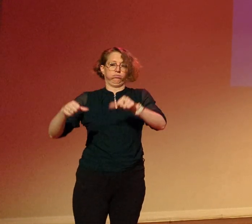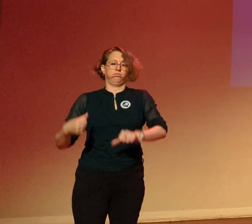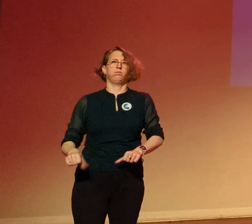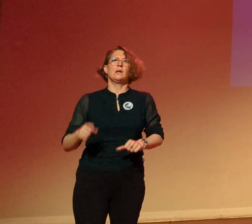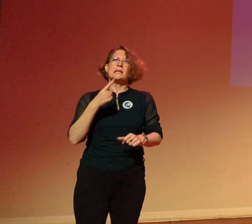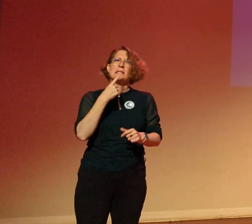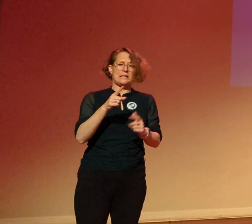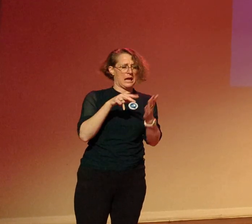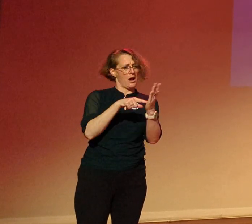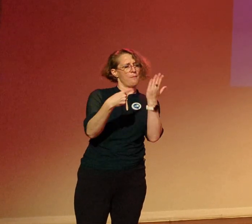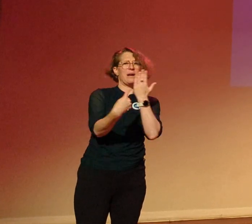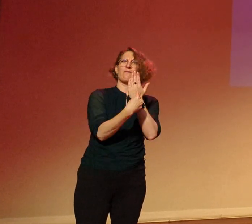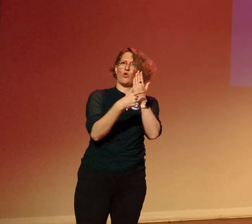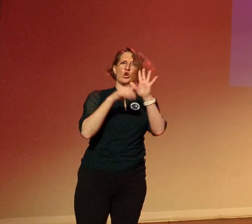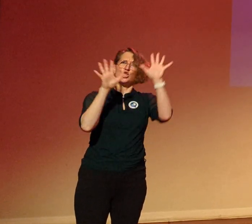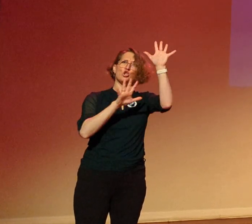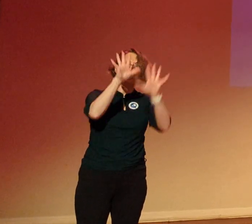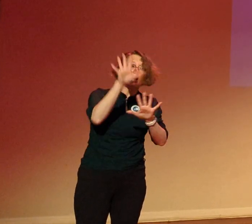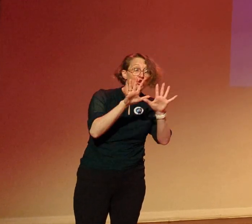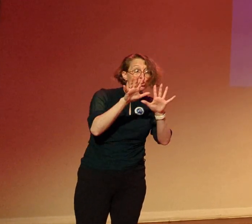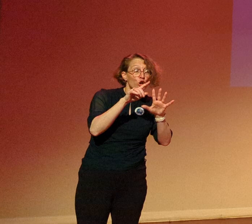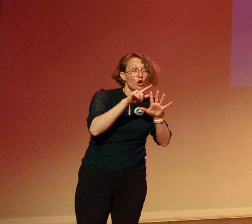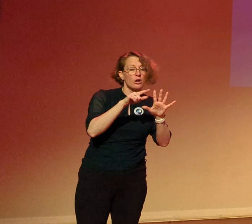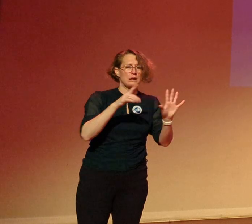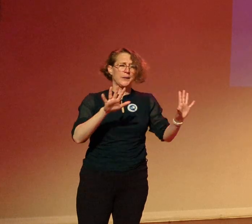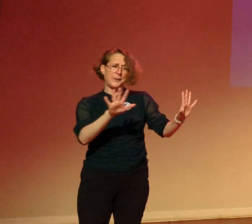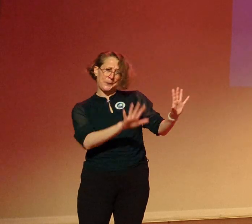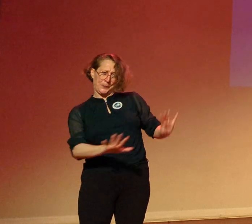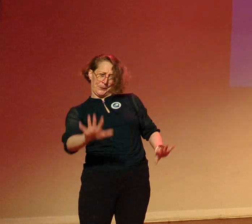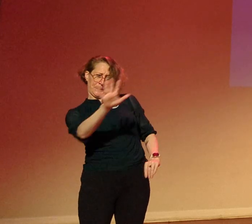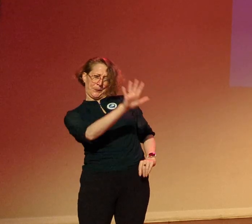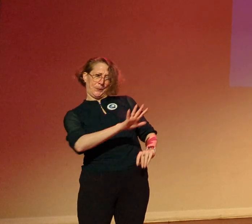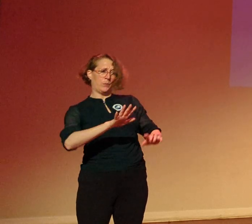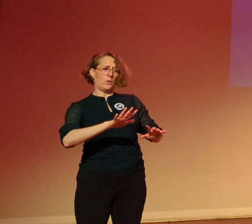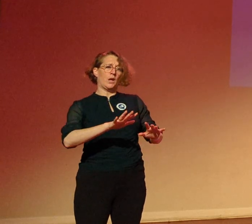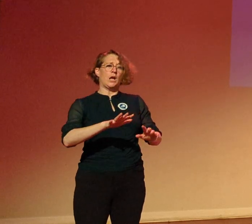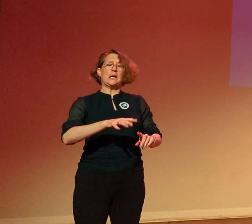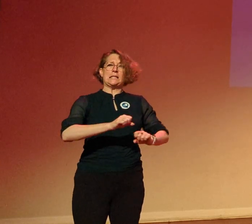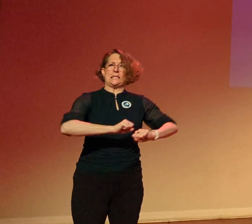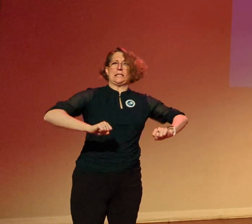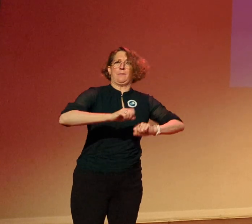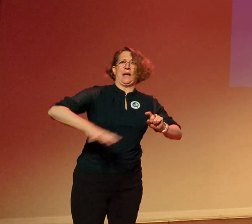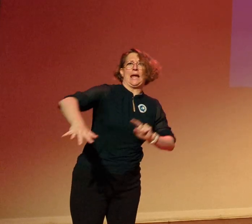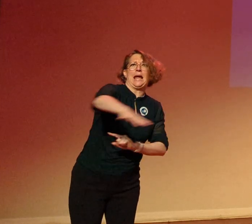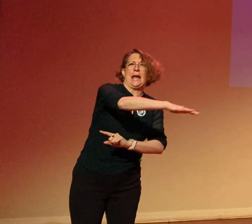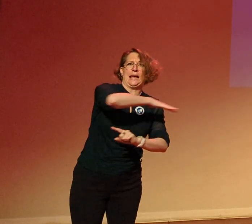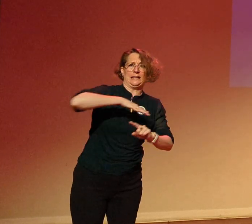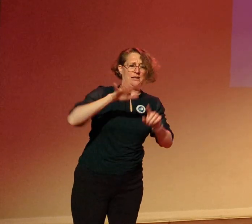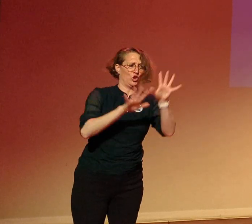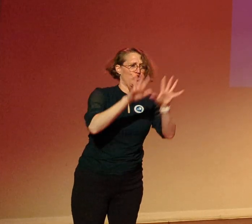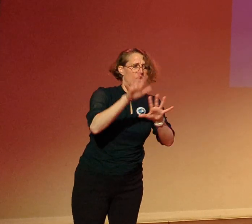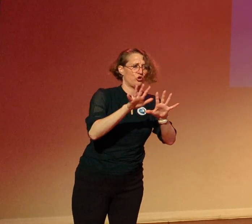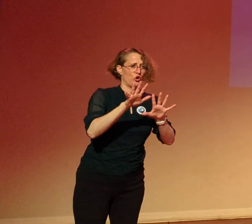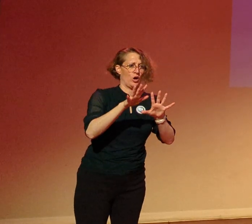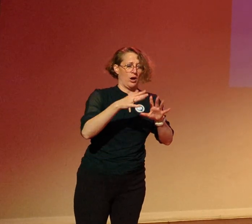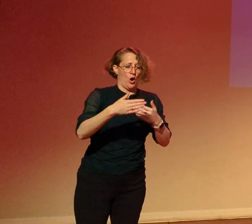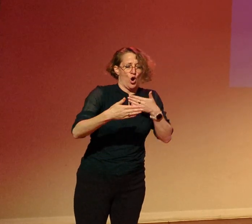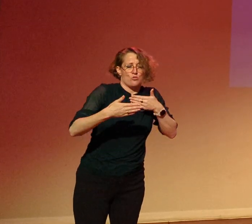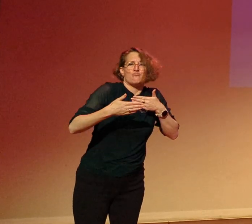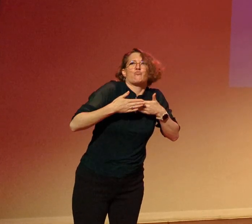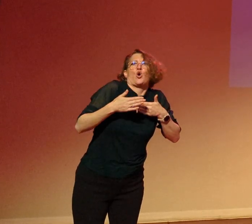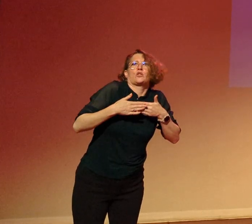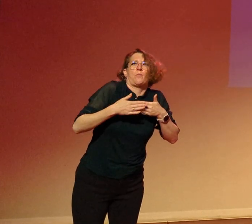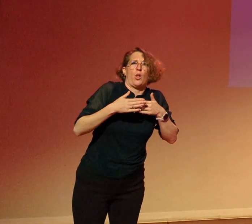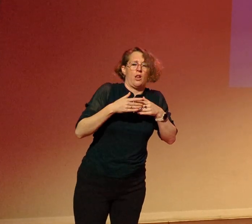be a spatial gesture, and it seems like a proximal space or a distal space, or maybe this is a temporal